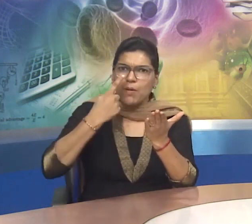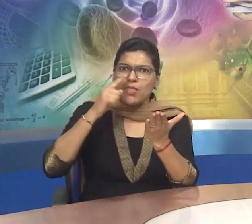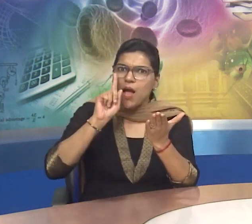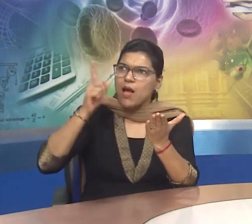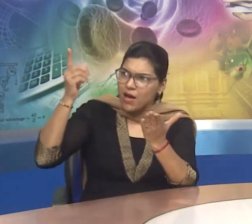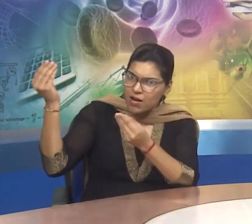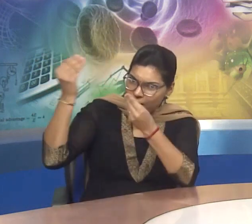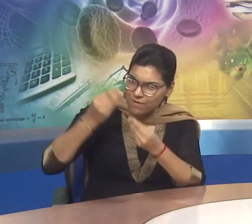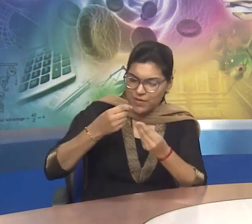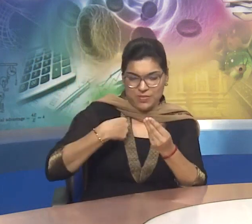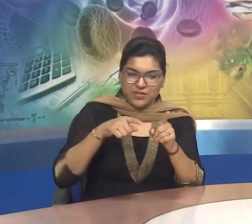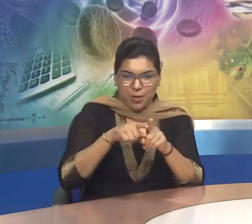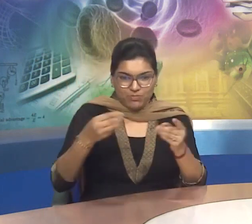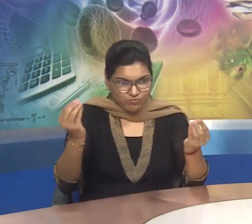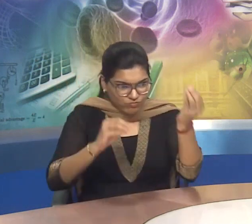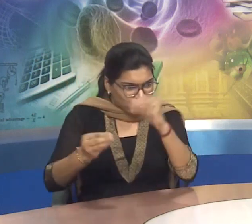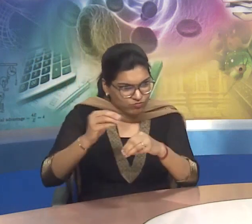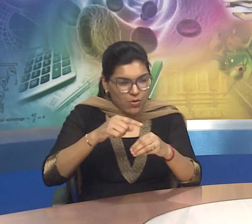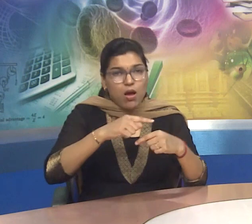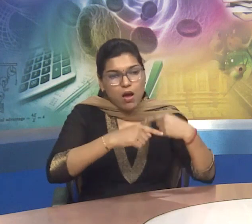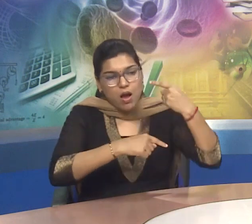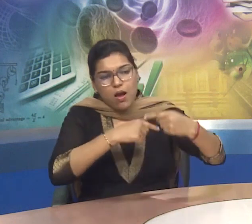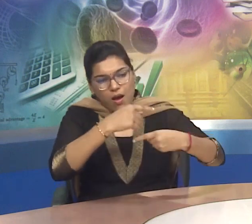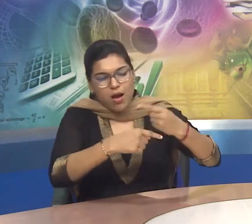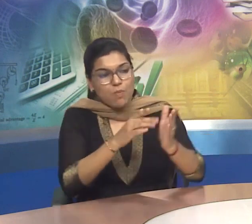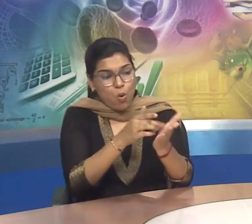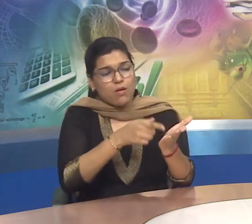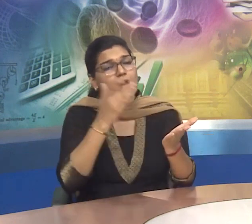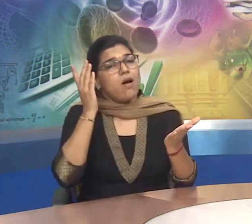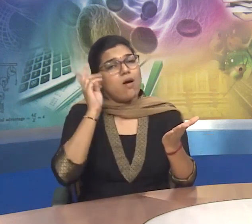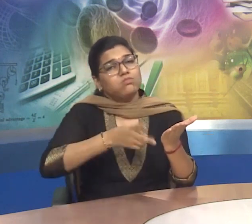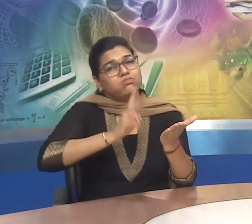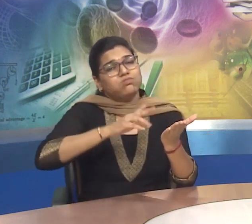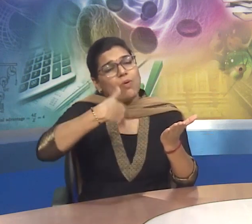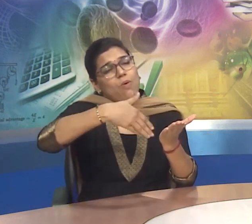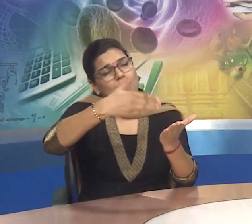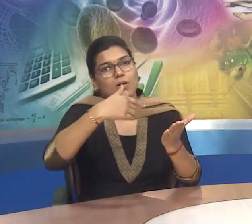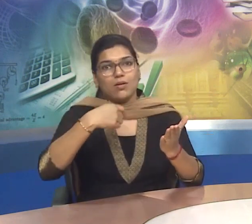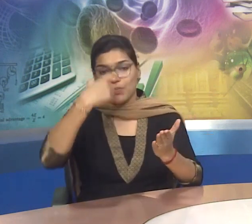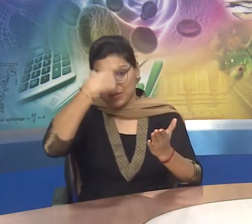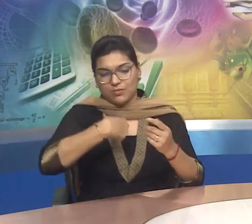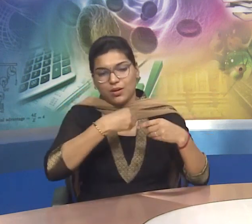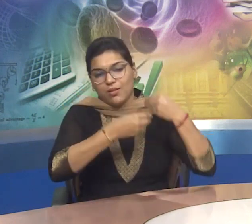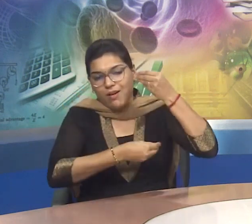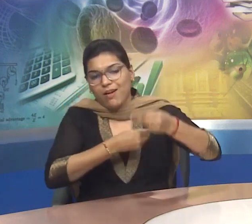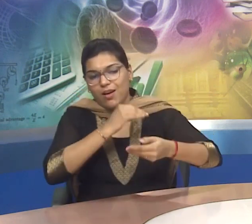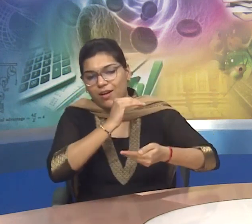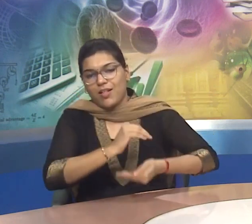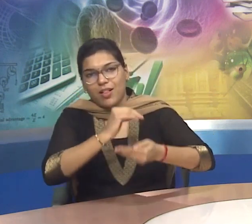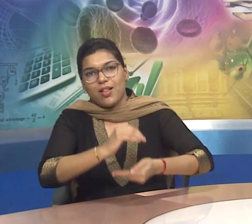recipes, they have the same ingredients and spices which were used by our nani and dadis